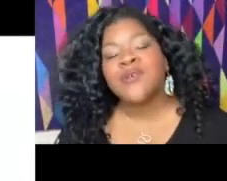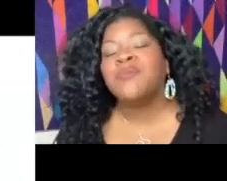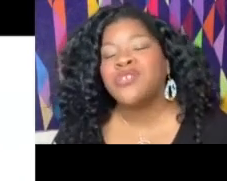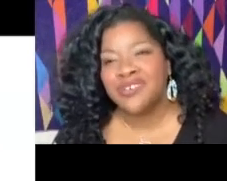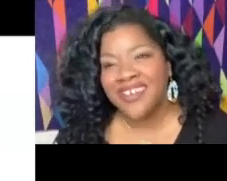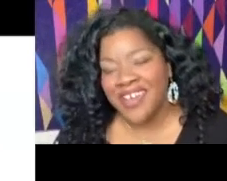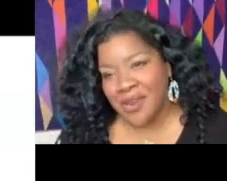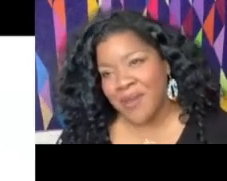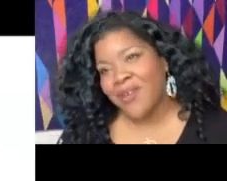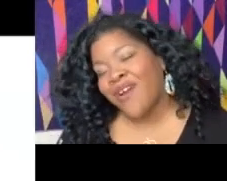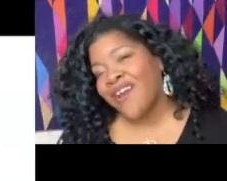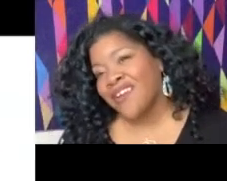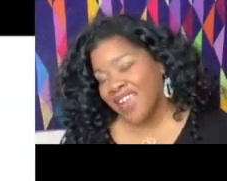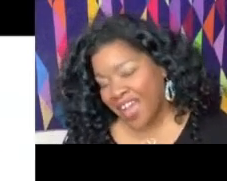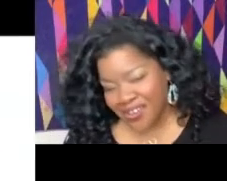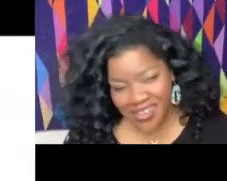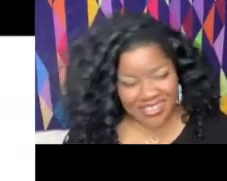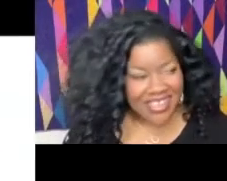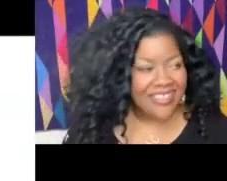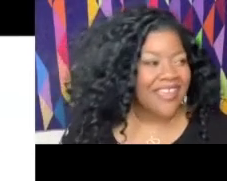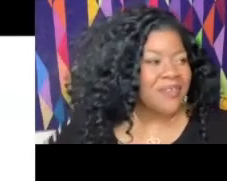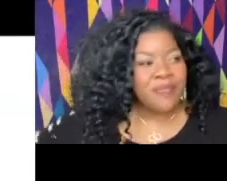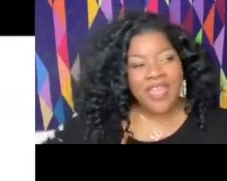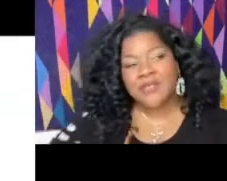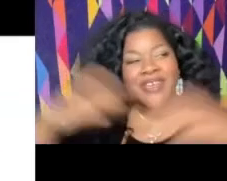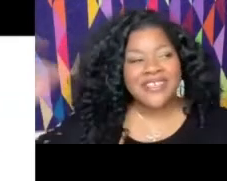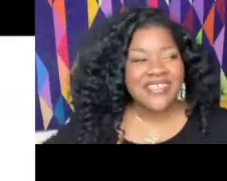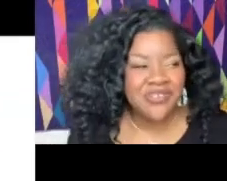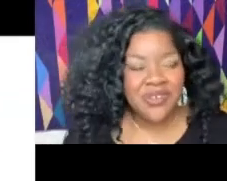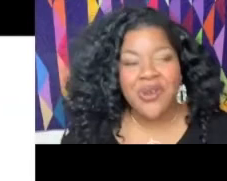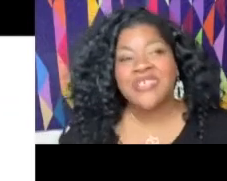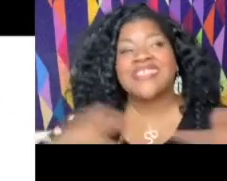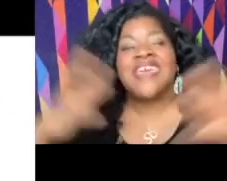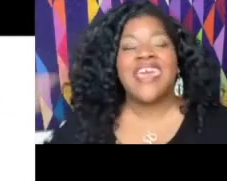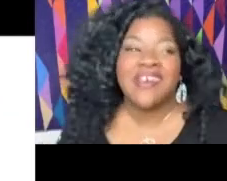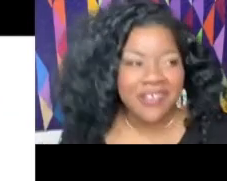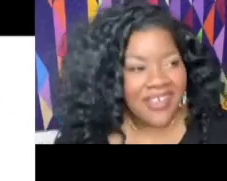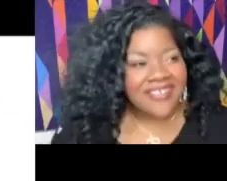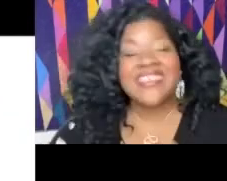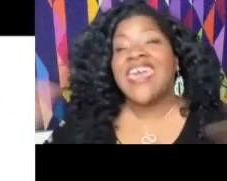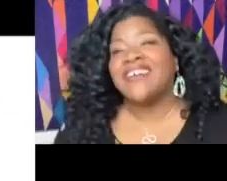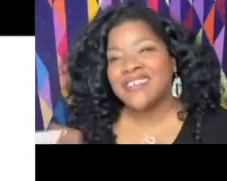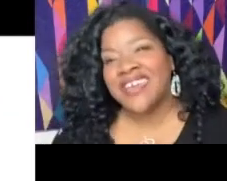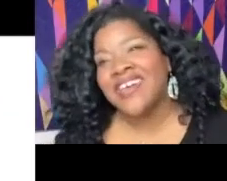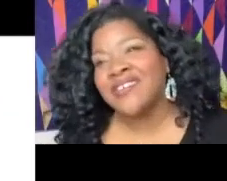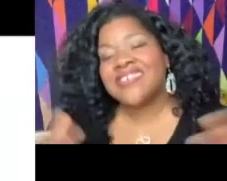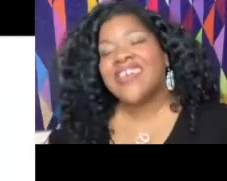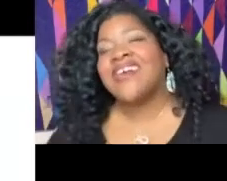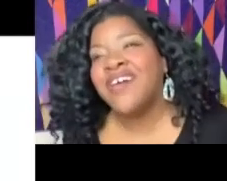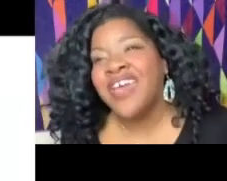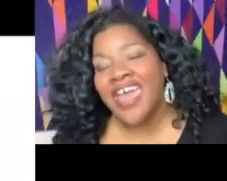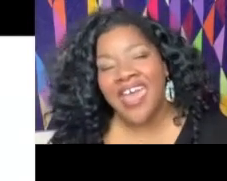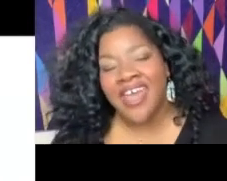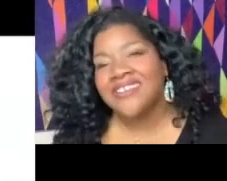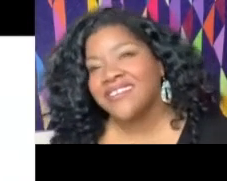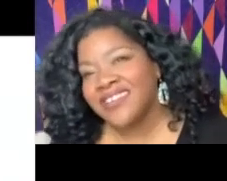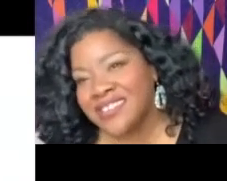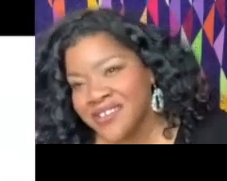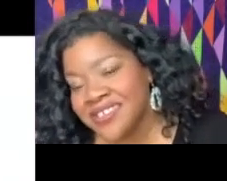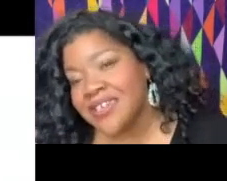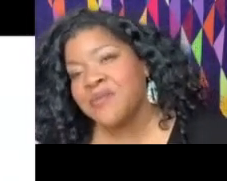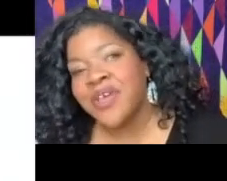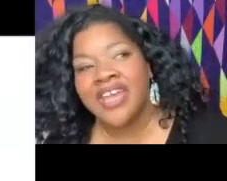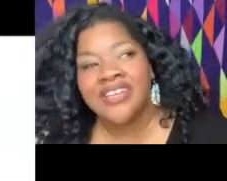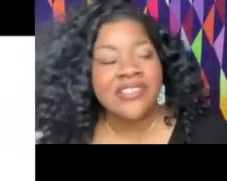about sculpture and about art, how he said, like, the next place that you can go is scale, scale, scale, scale. And I took